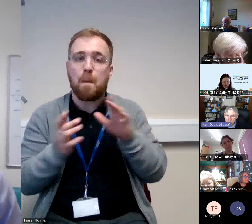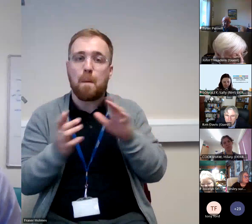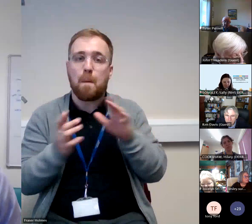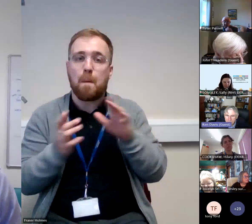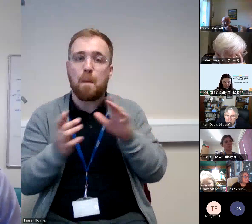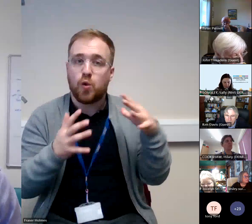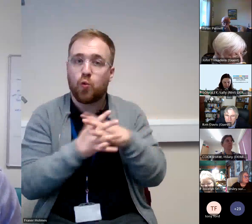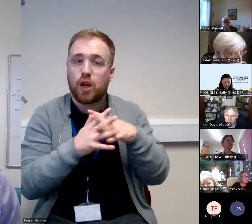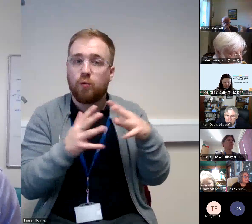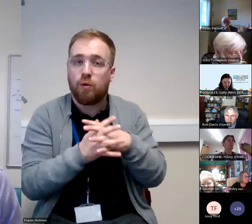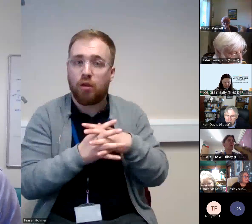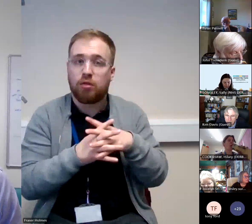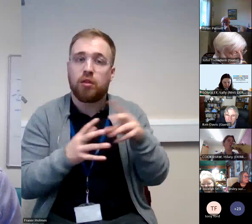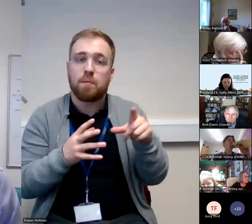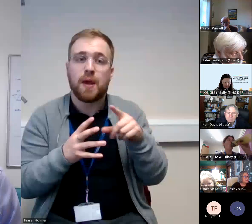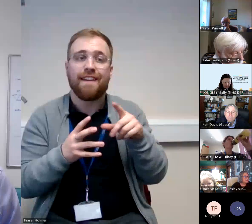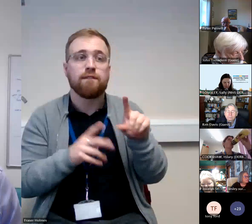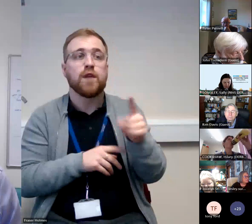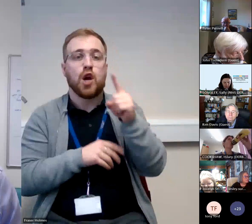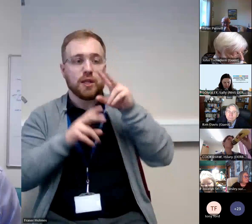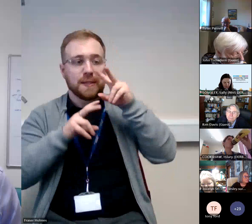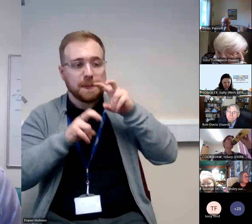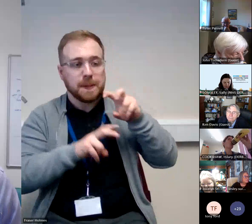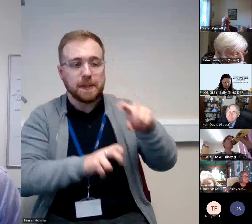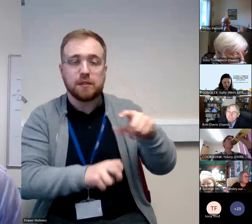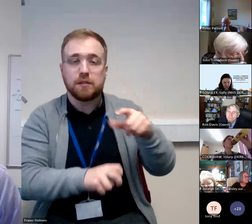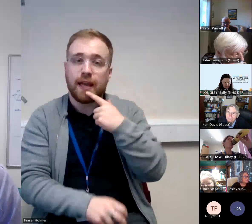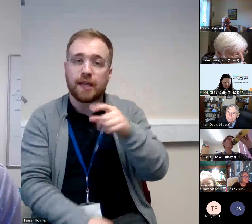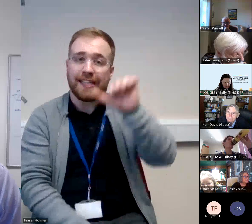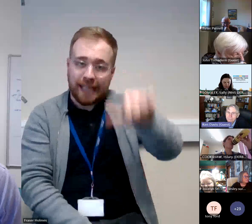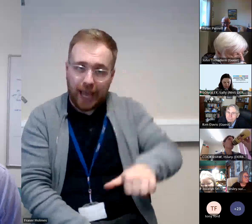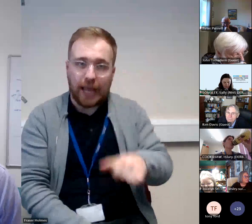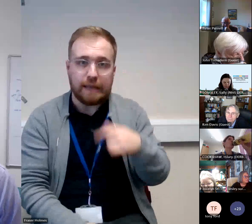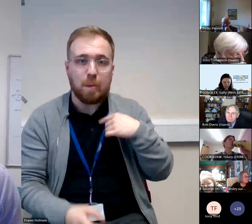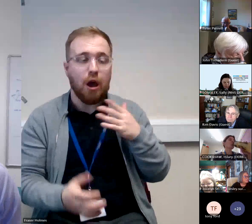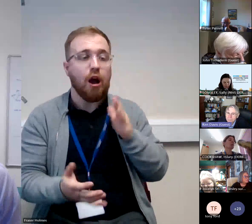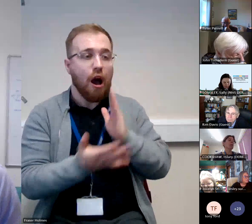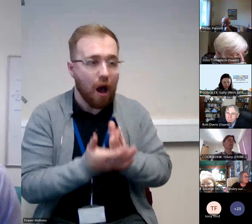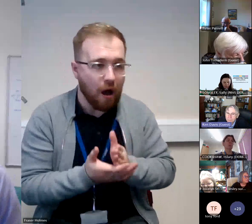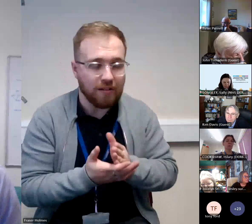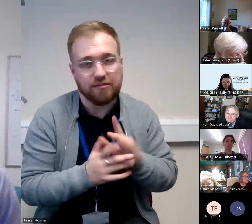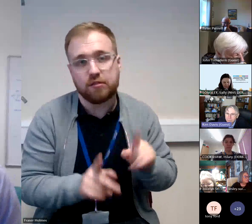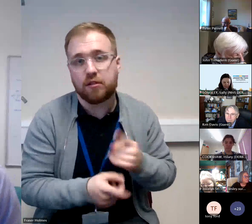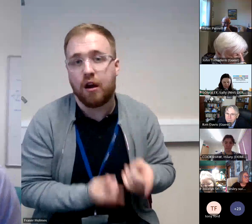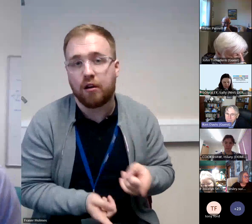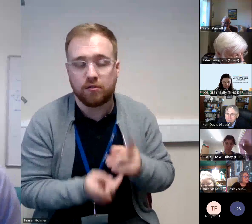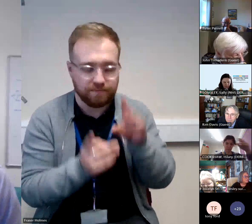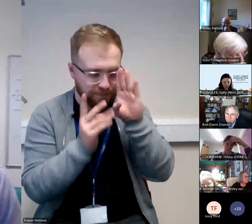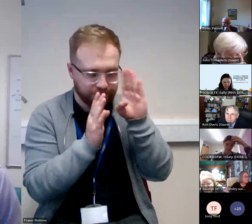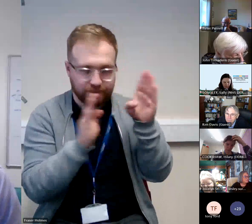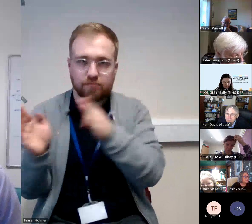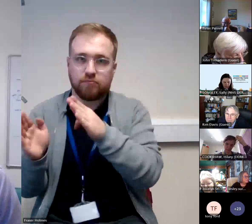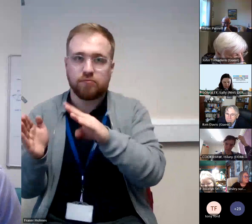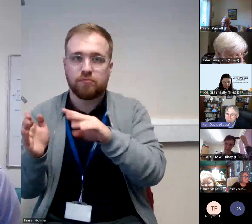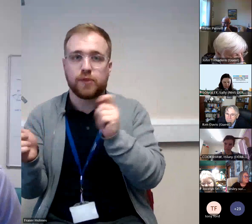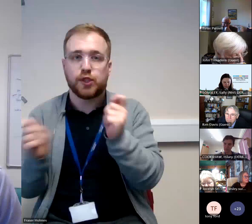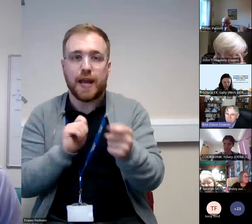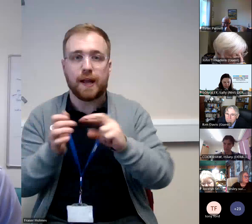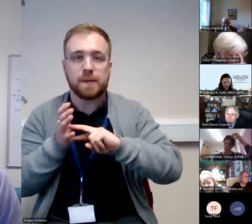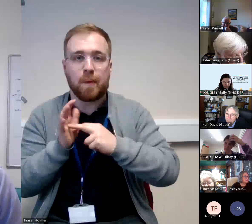early investigation confirming that we would be able to. So we had to change our plan essentially and move in a slightly